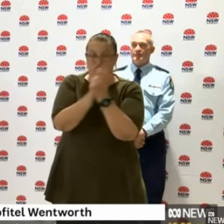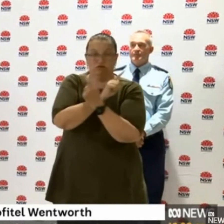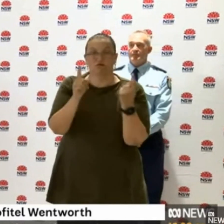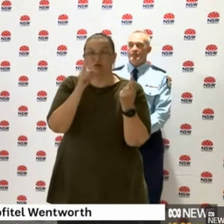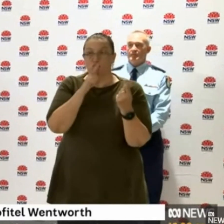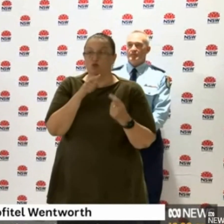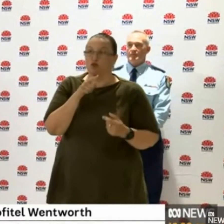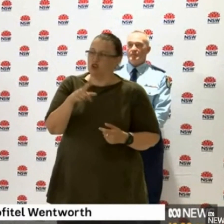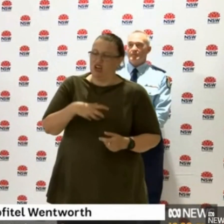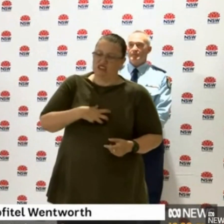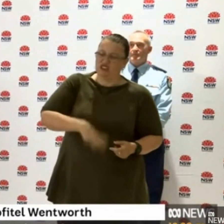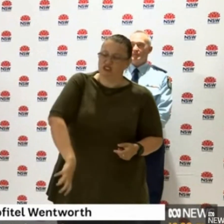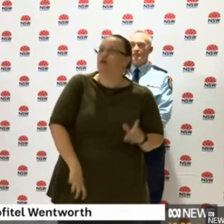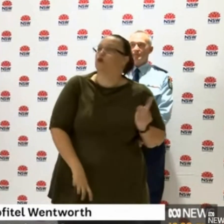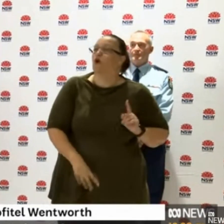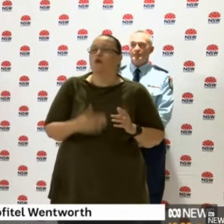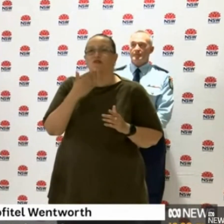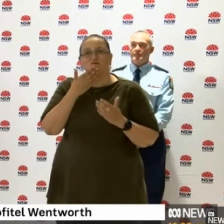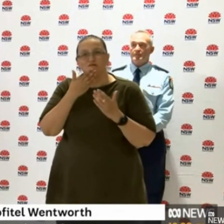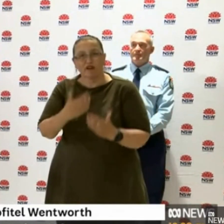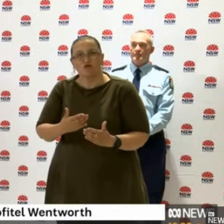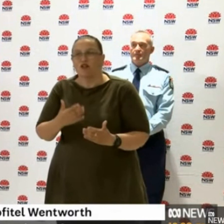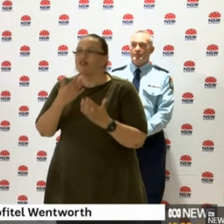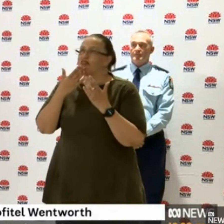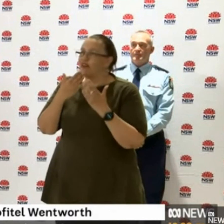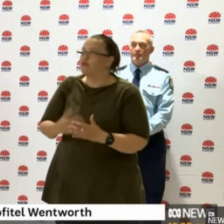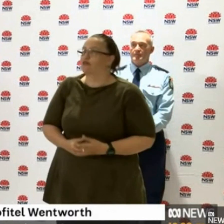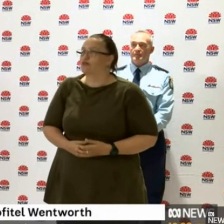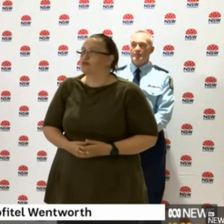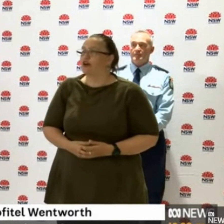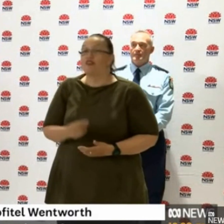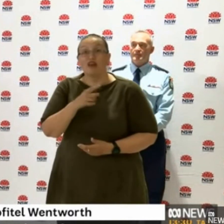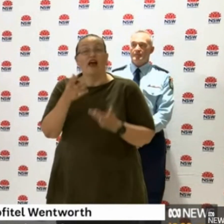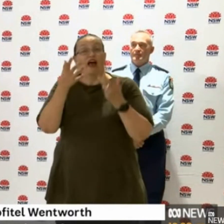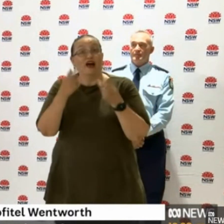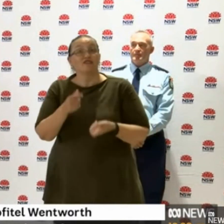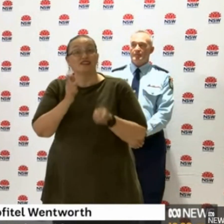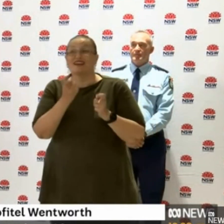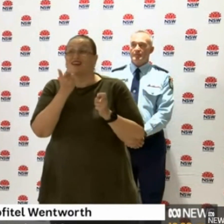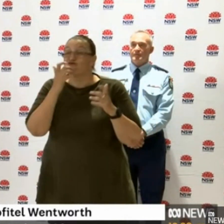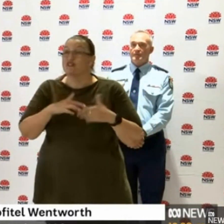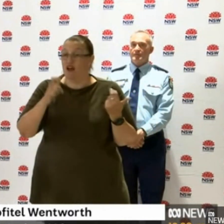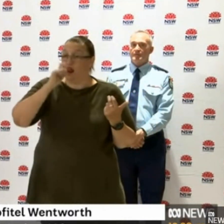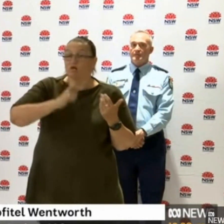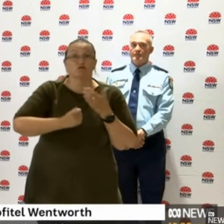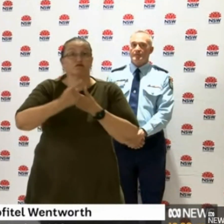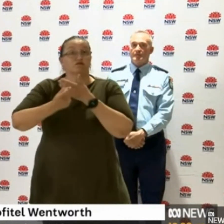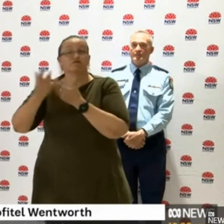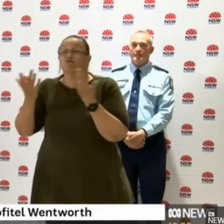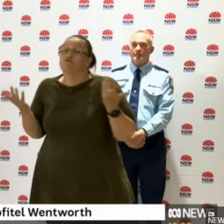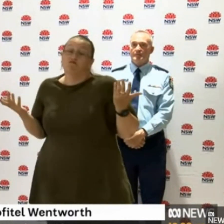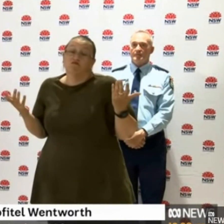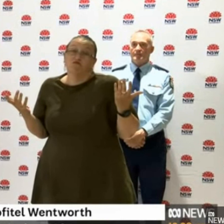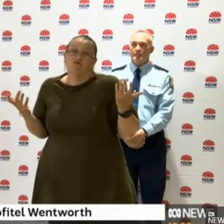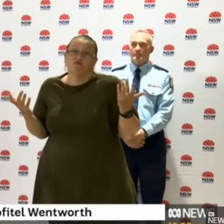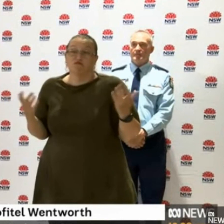shouldn't be frustrated. We should be thankful and grateful and know that when they have the tests and these results will come up from time to